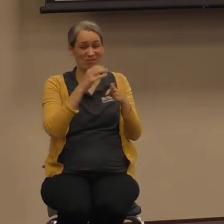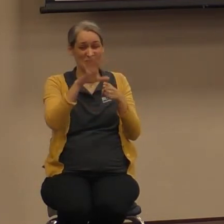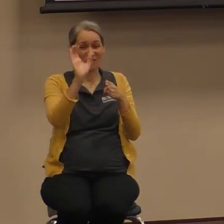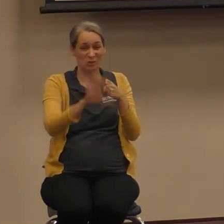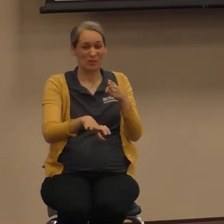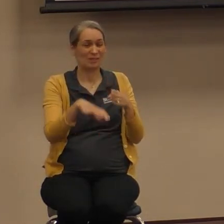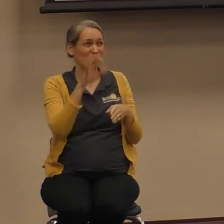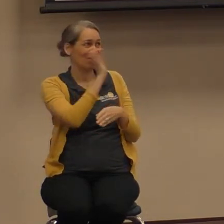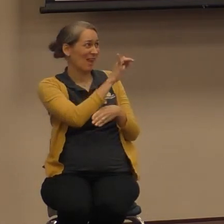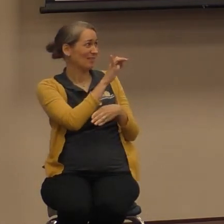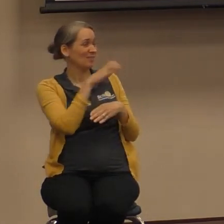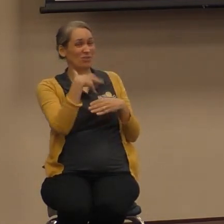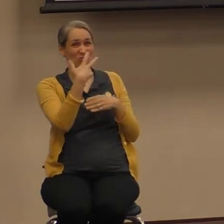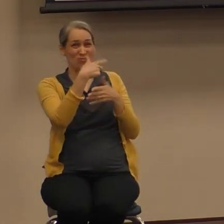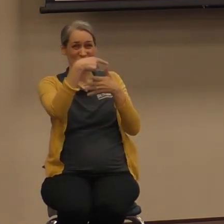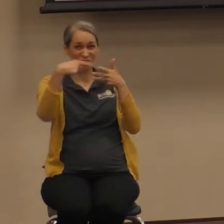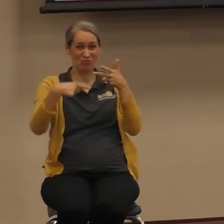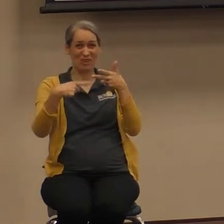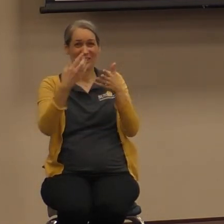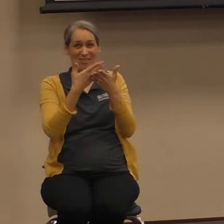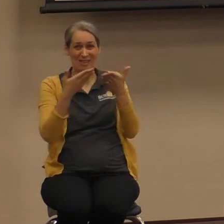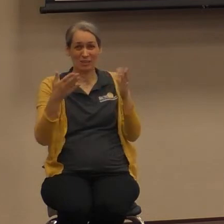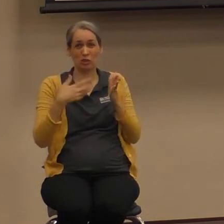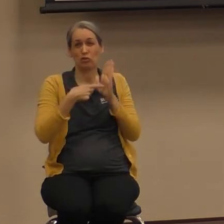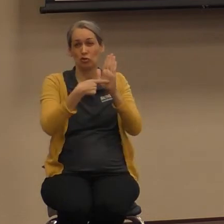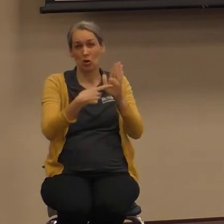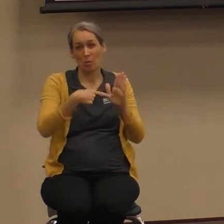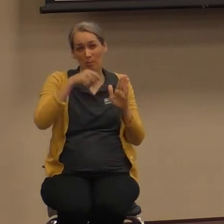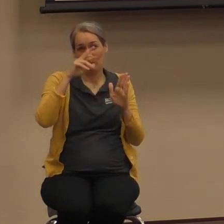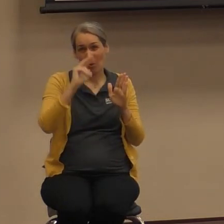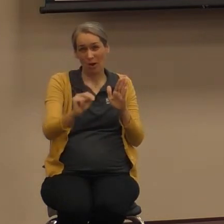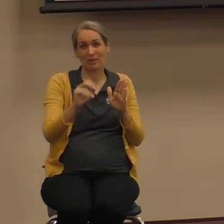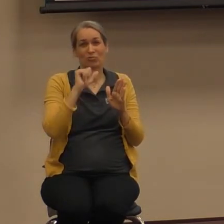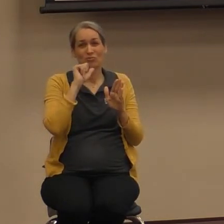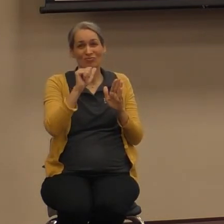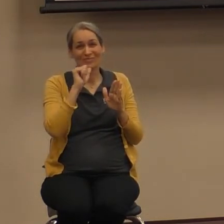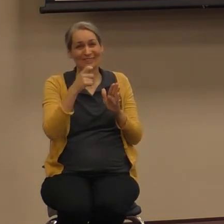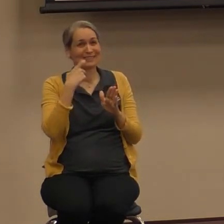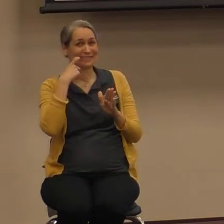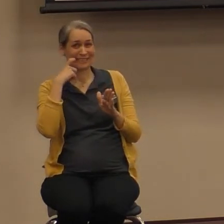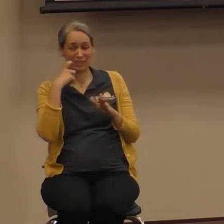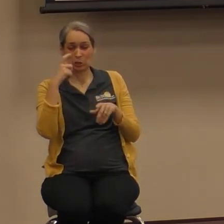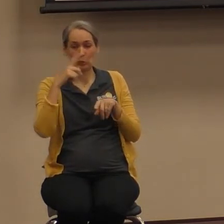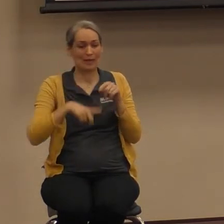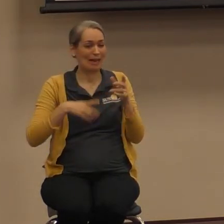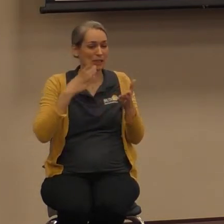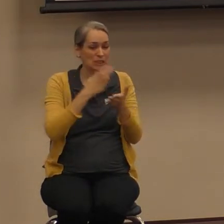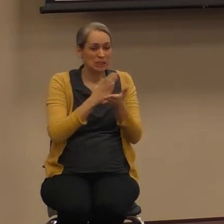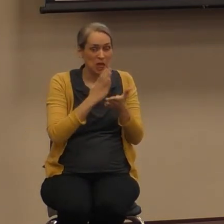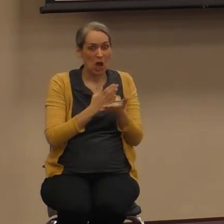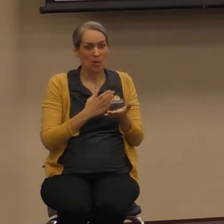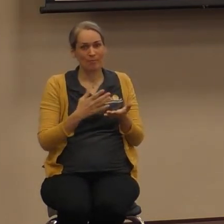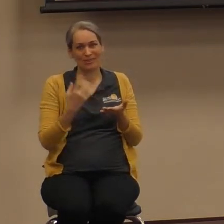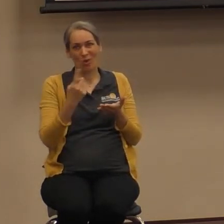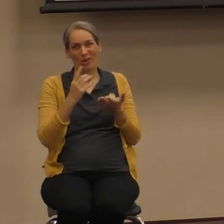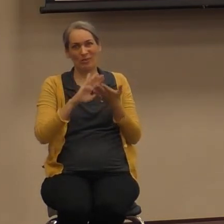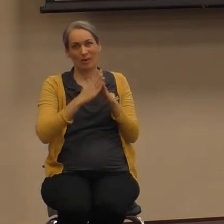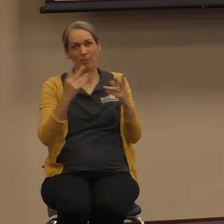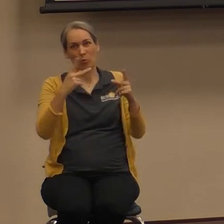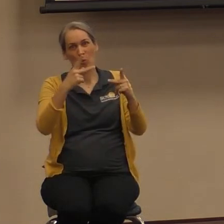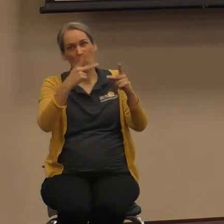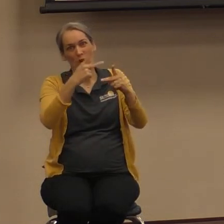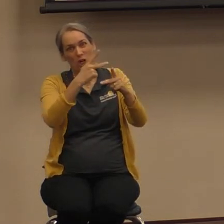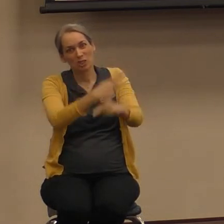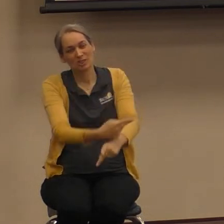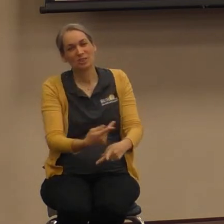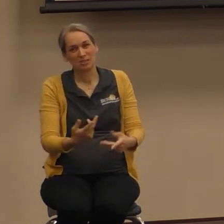Increase in use over time, increase in intensity, inability to stop despite negative consequences. I can tell you this from personal experience, but also from